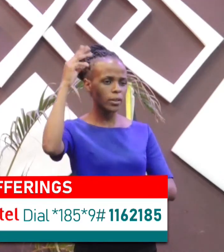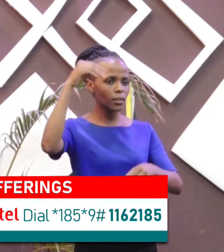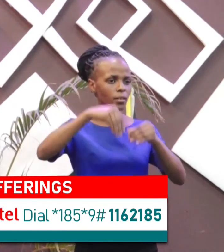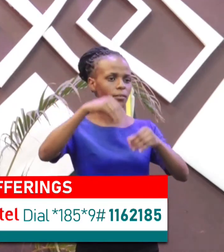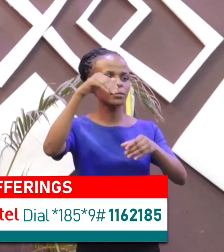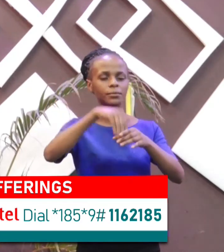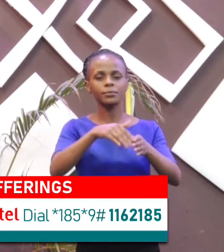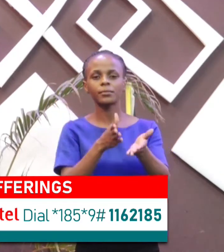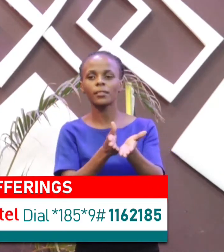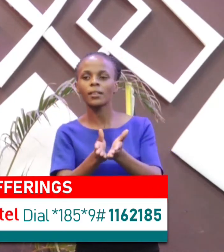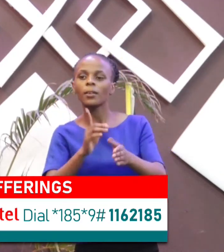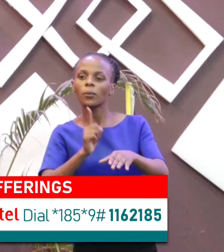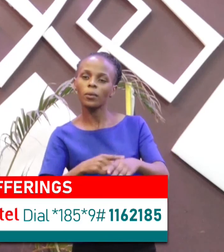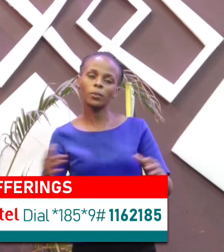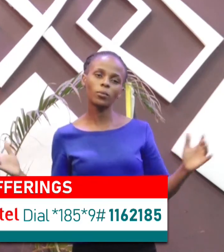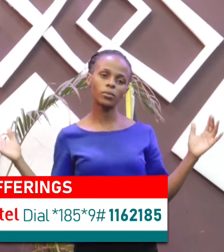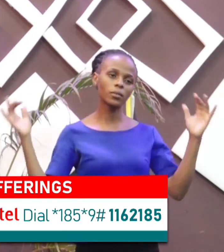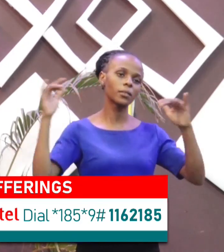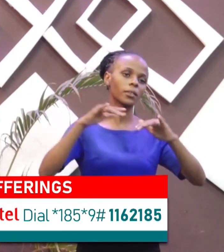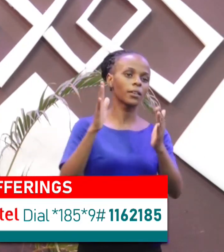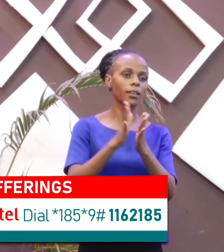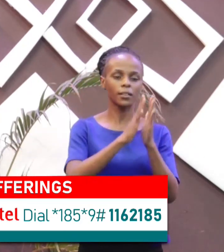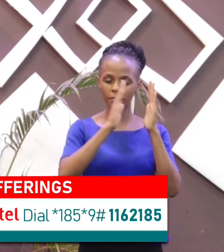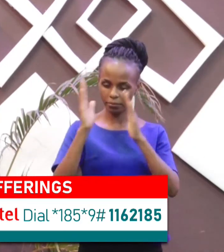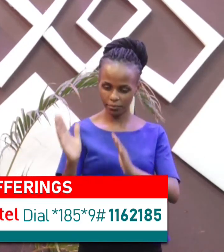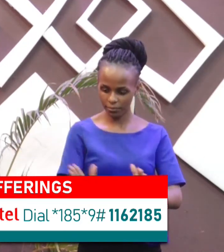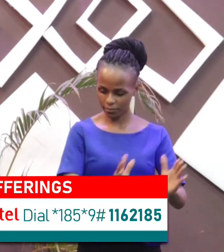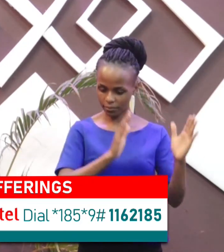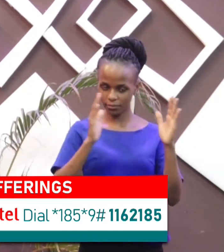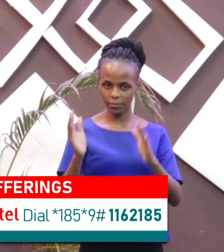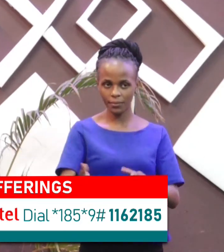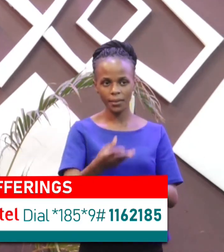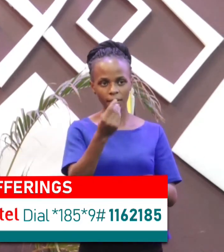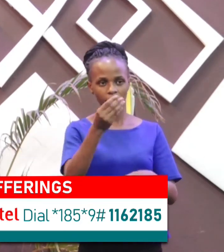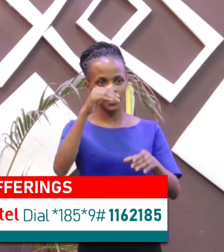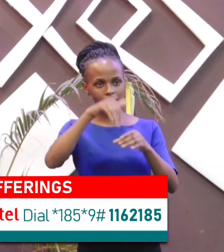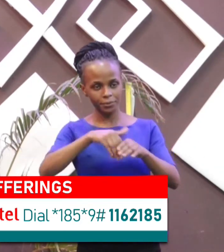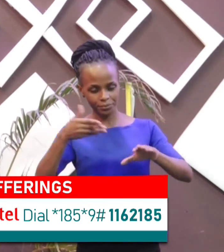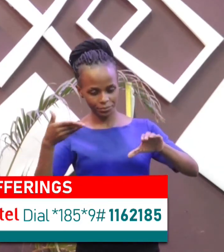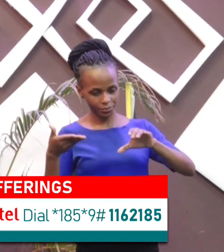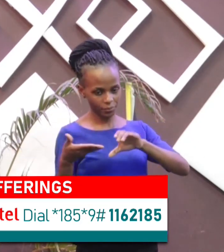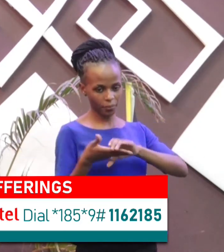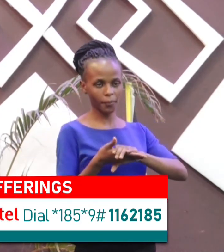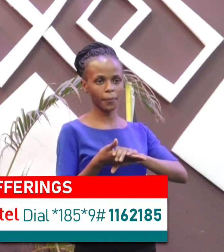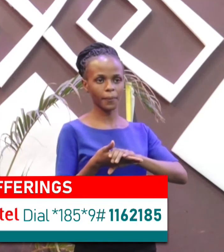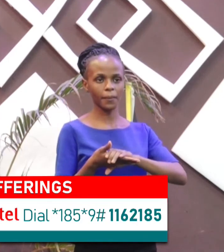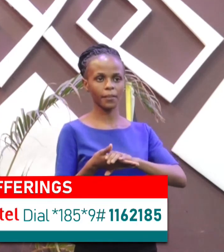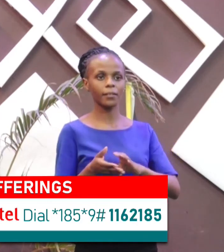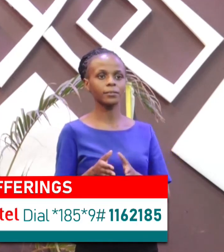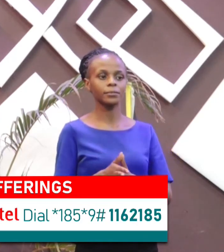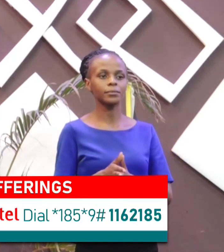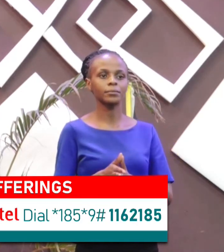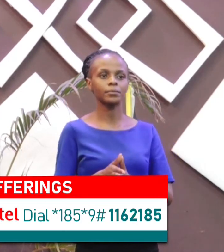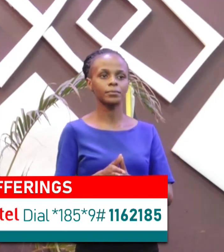service ngabitwat kunganye no take a kesendezom mubasa. You can do it exactly the same way